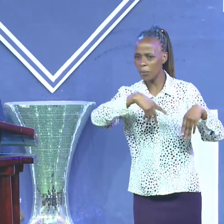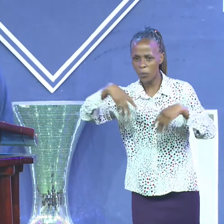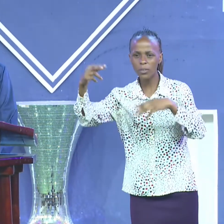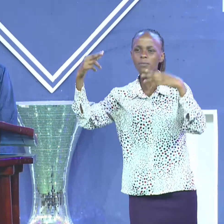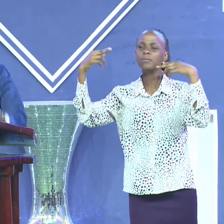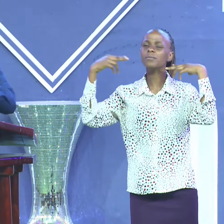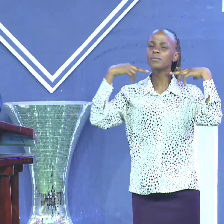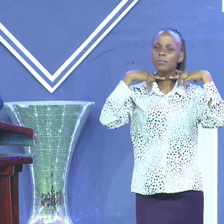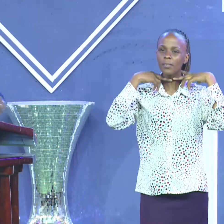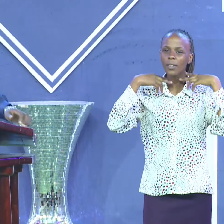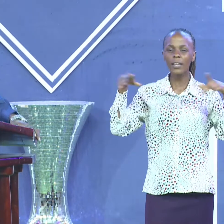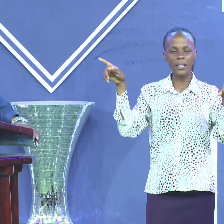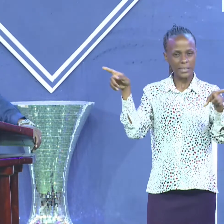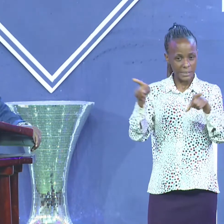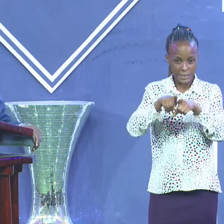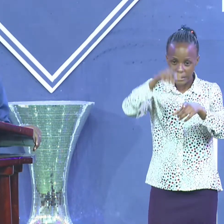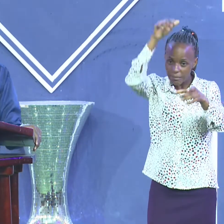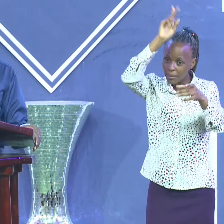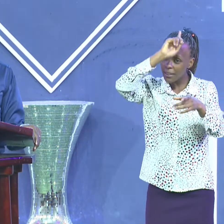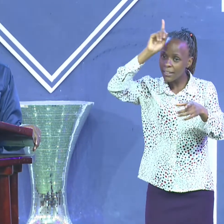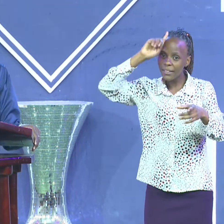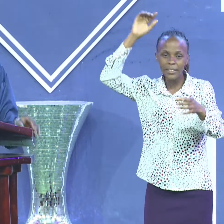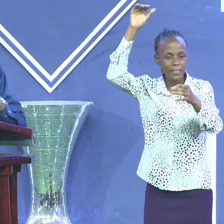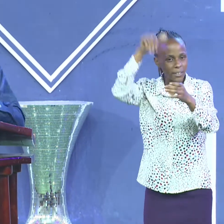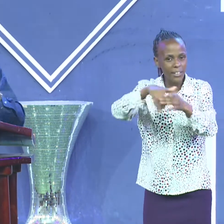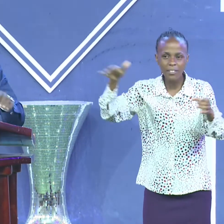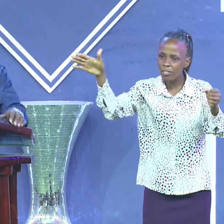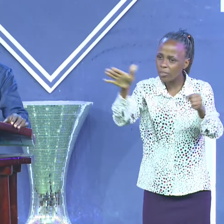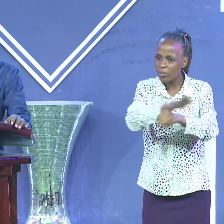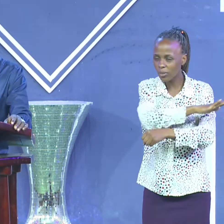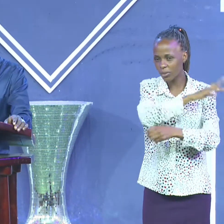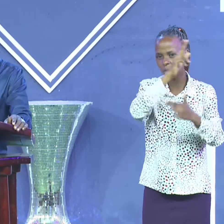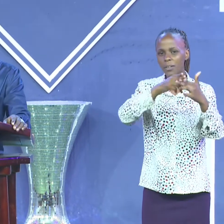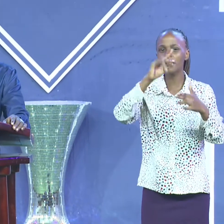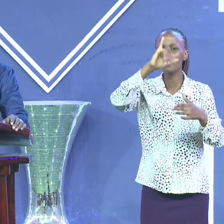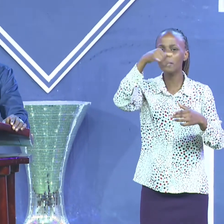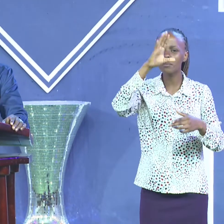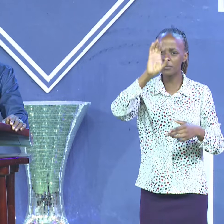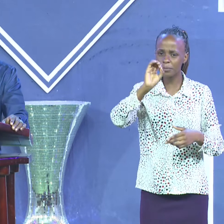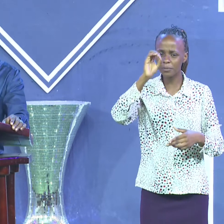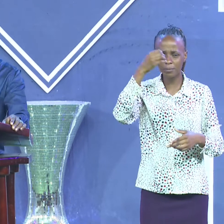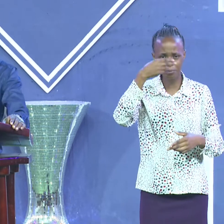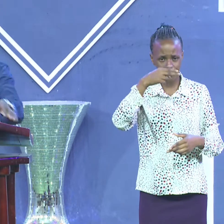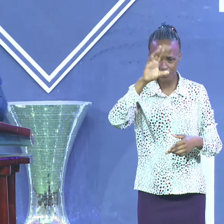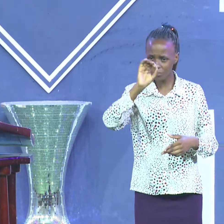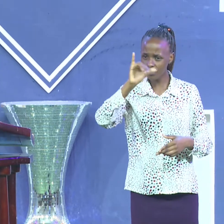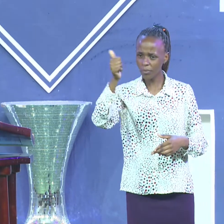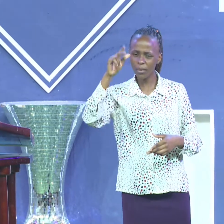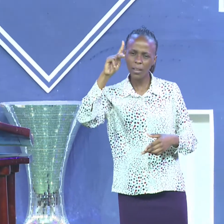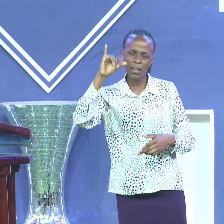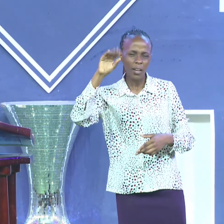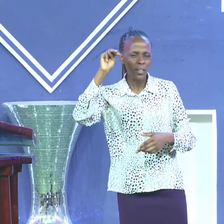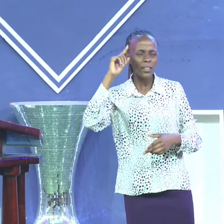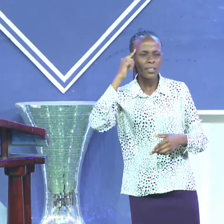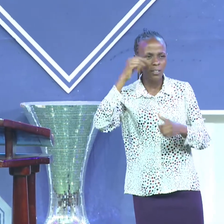into captivity, there was a full king, King Jehoiakim.